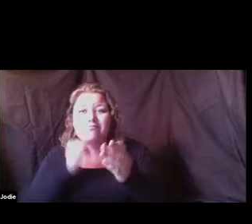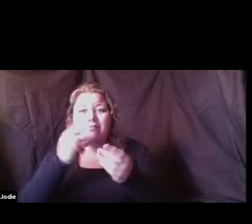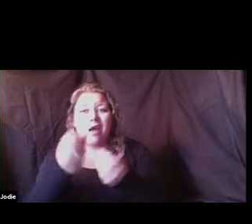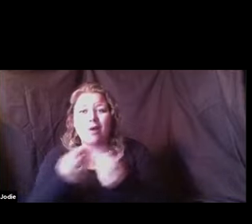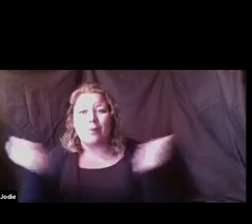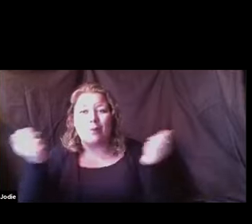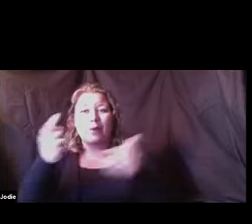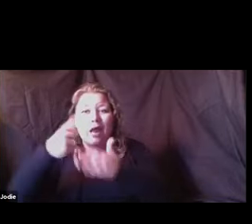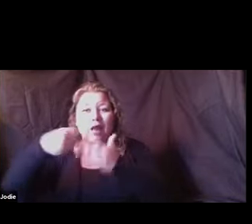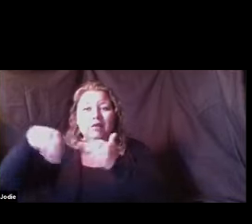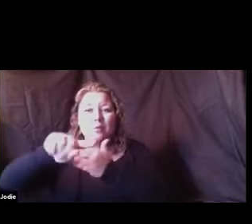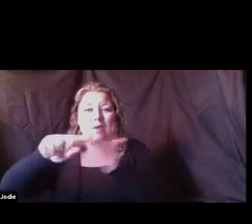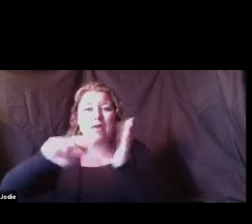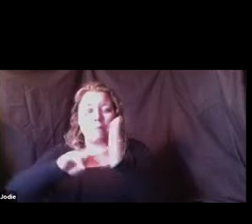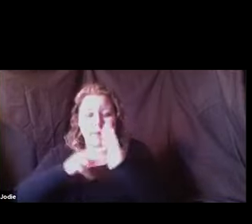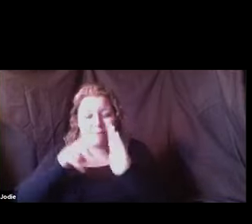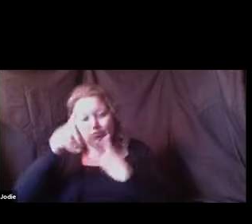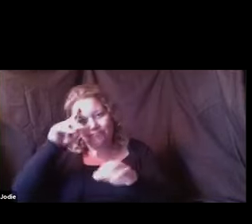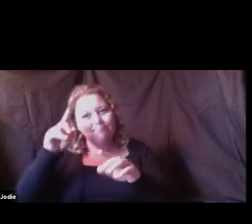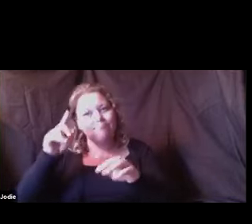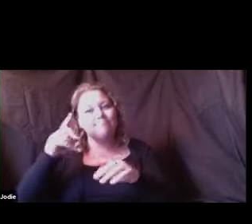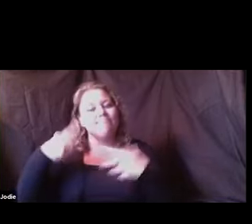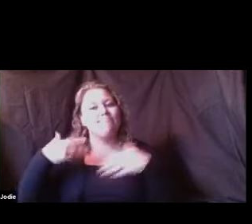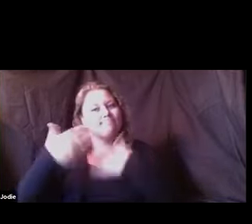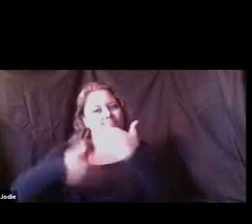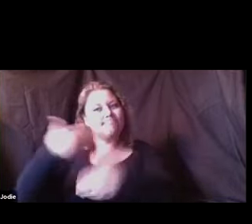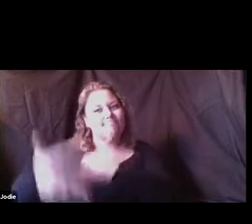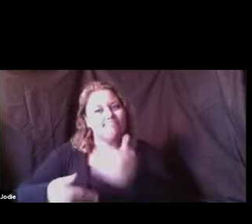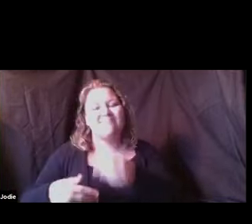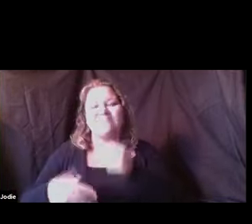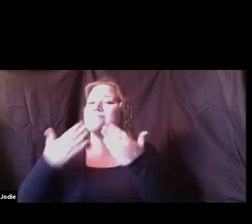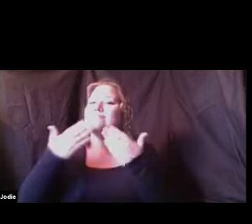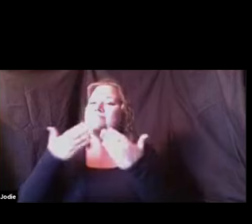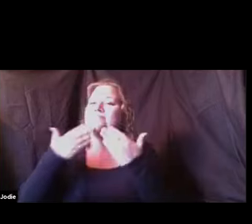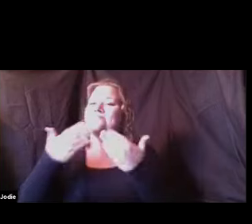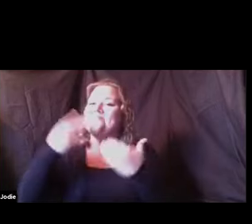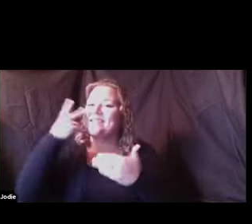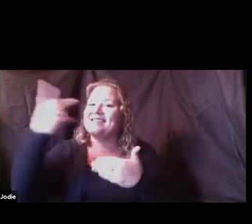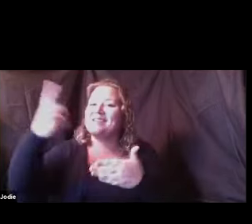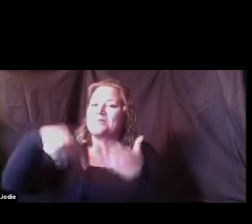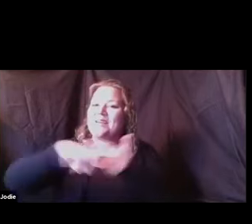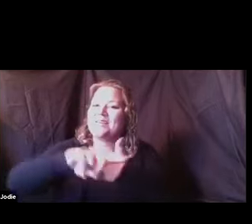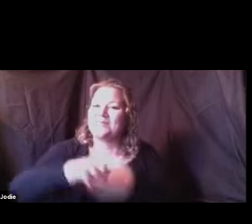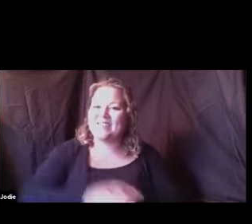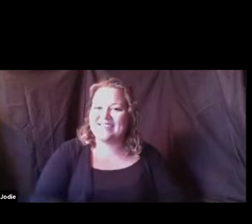have to balance as we move through it. So thank you all very much, and we'll see you again next week.